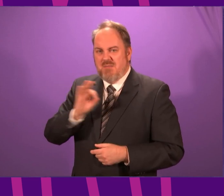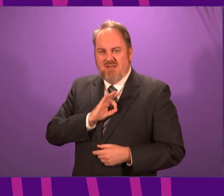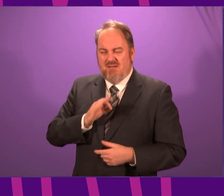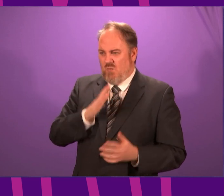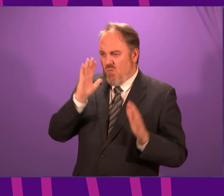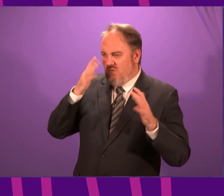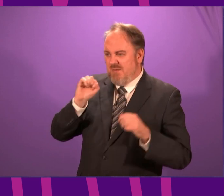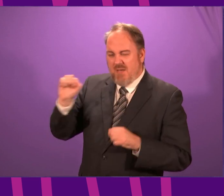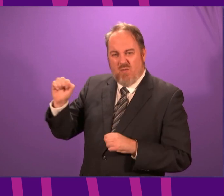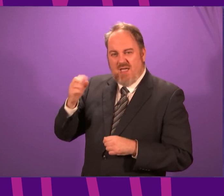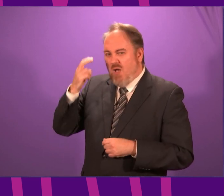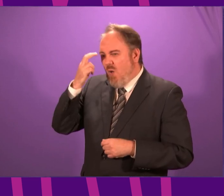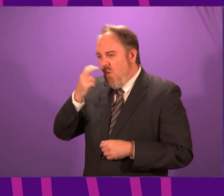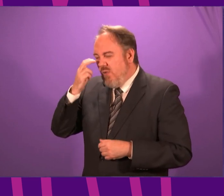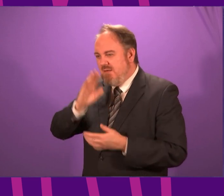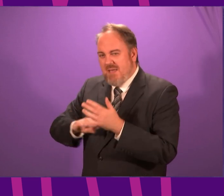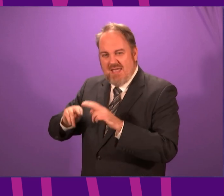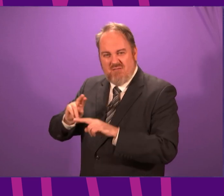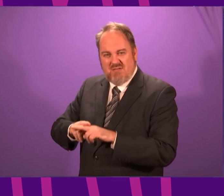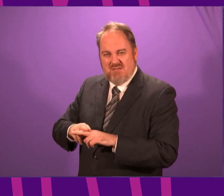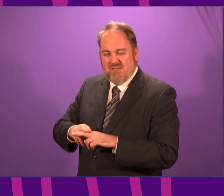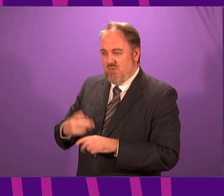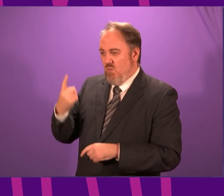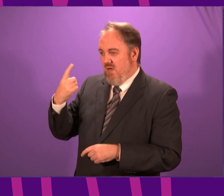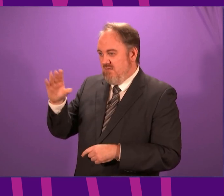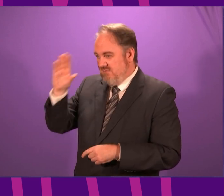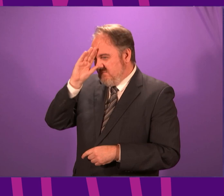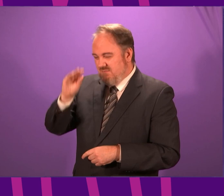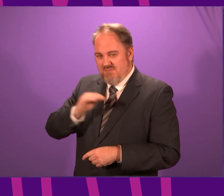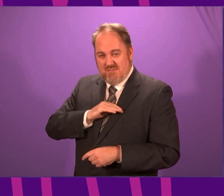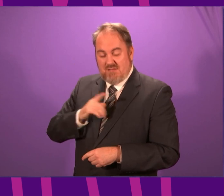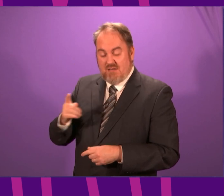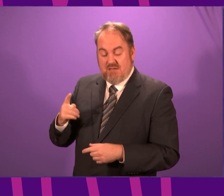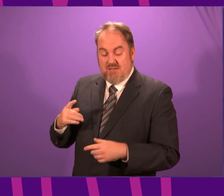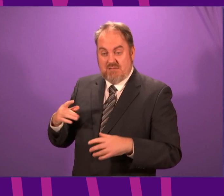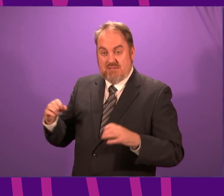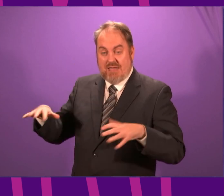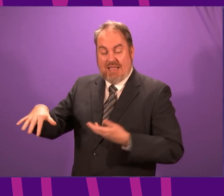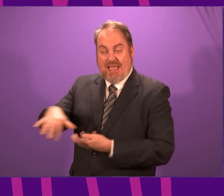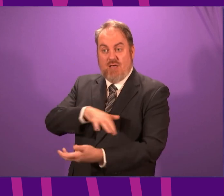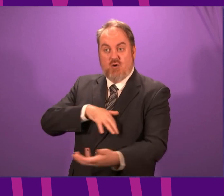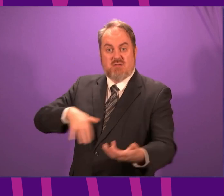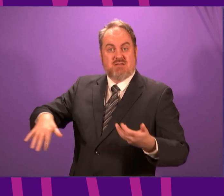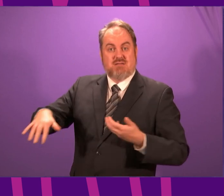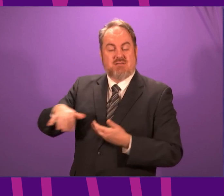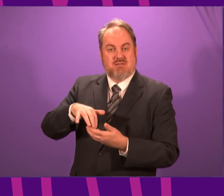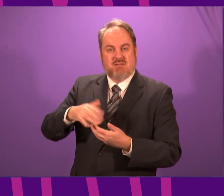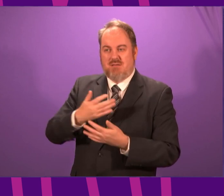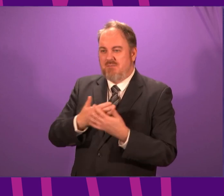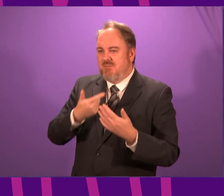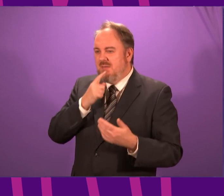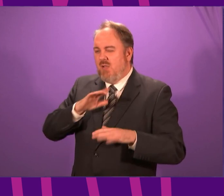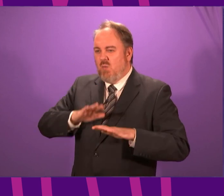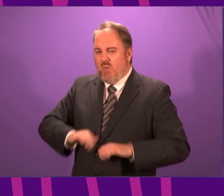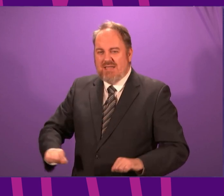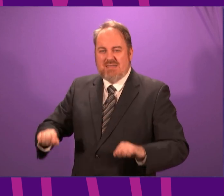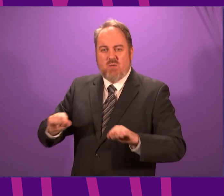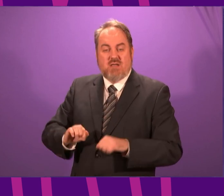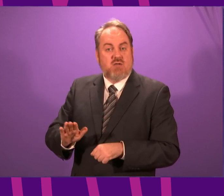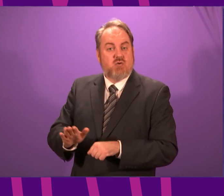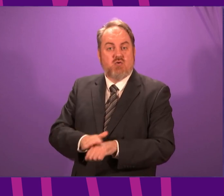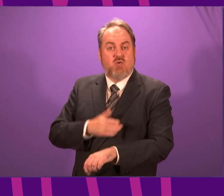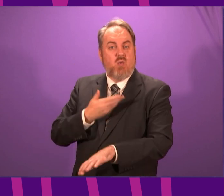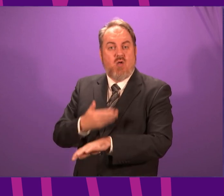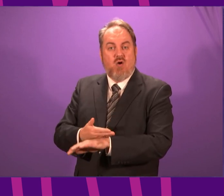of their elderly parents, with one describing the process as farcical. vulnerable people are having to wait far too long to receive their